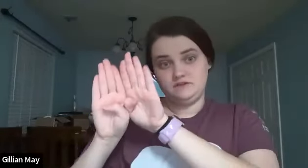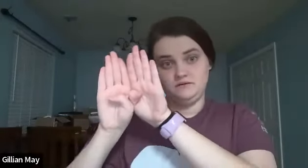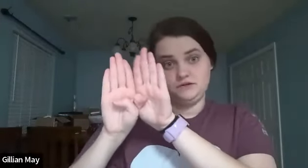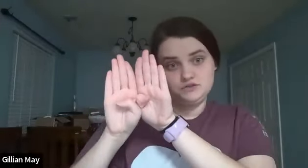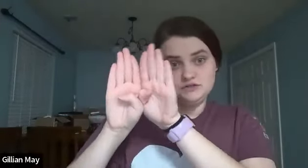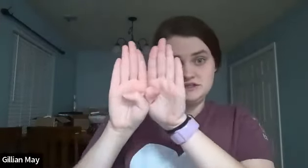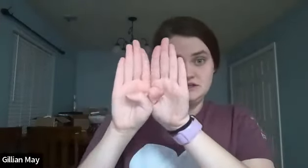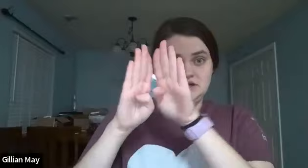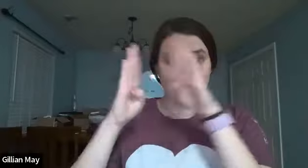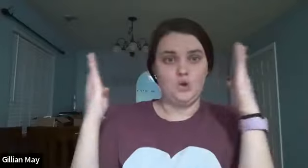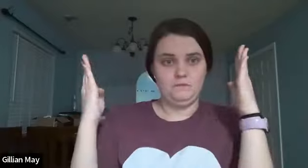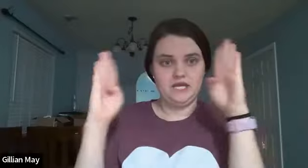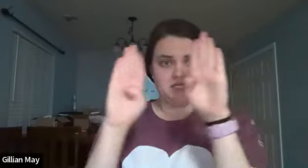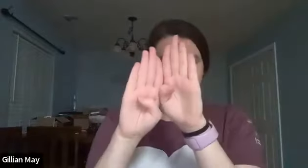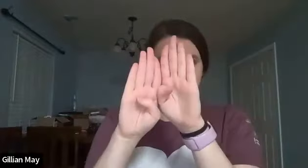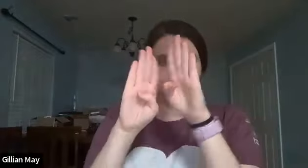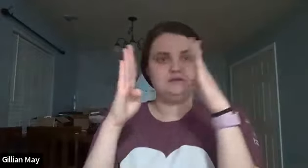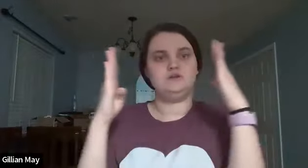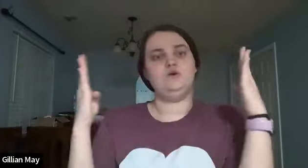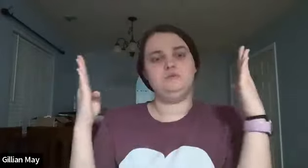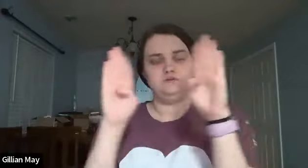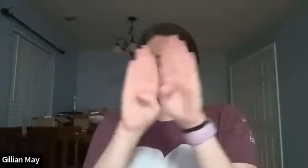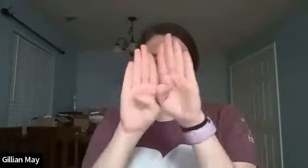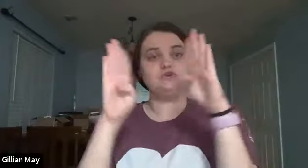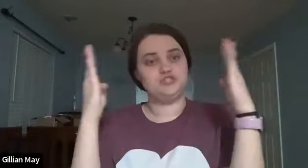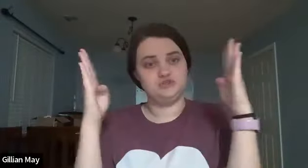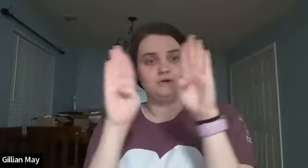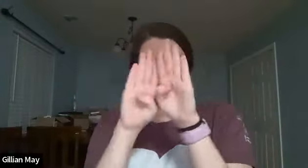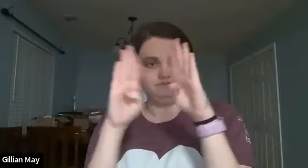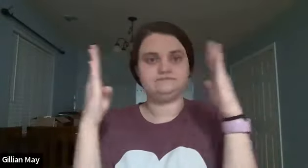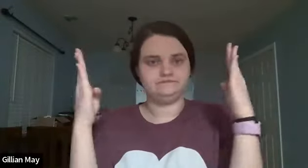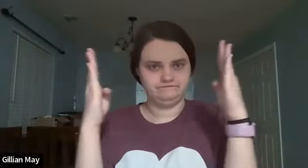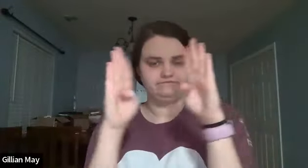the French doors, open the door or just door.